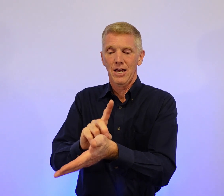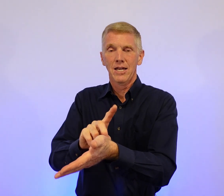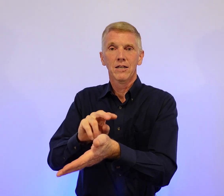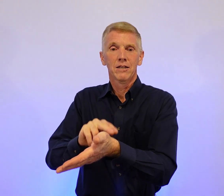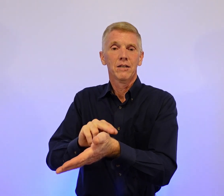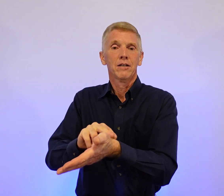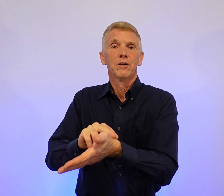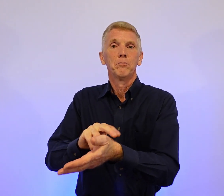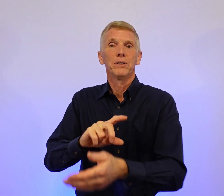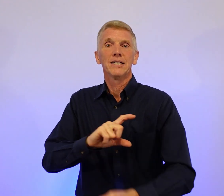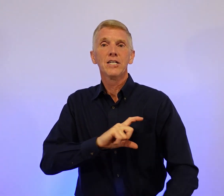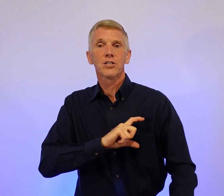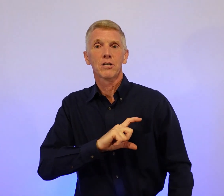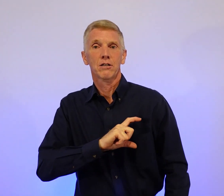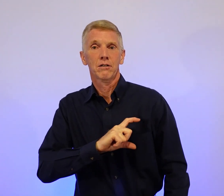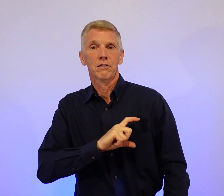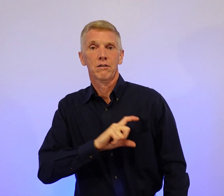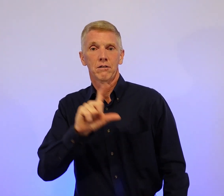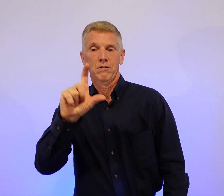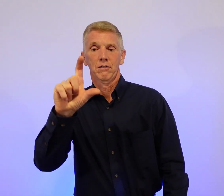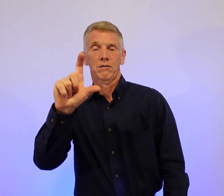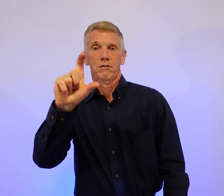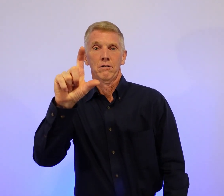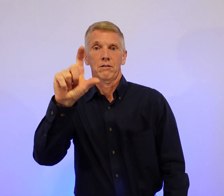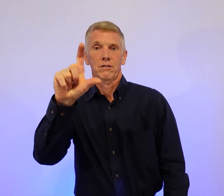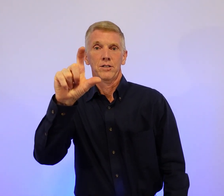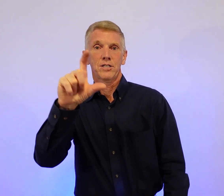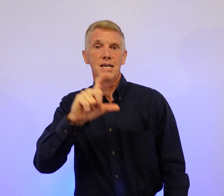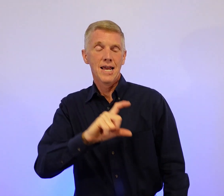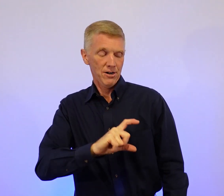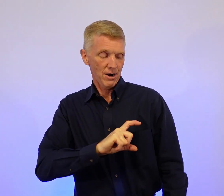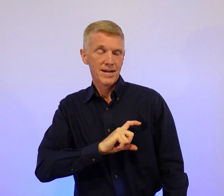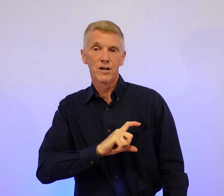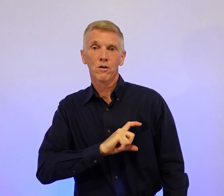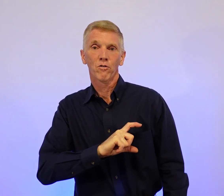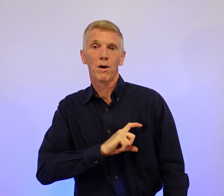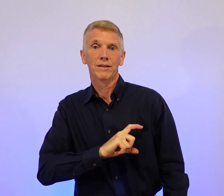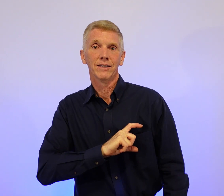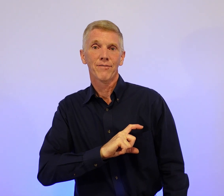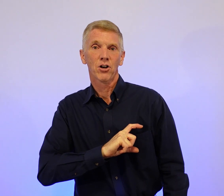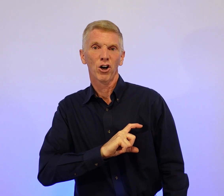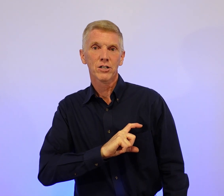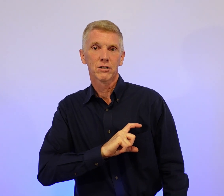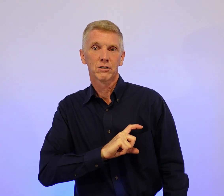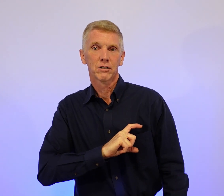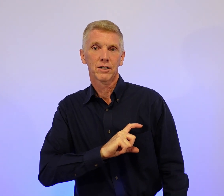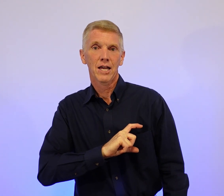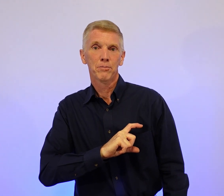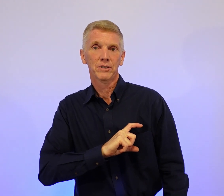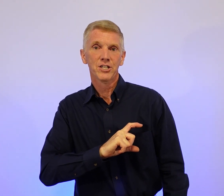Okay. Police. C hand right here over my left heart. Okay.